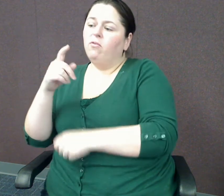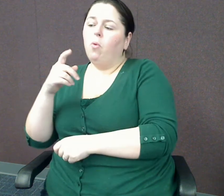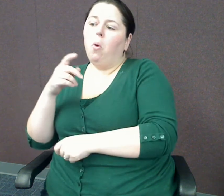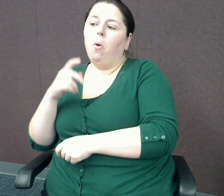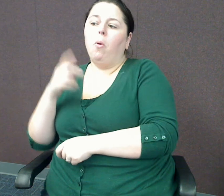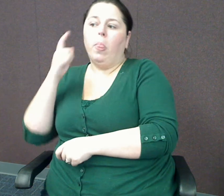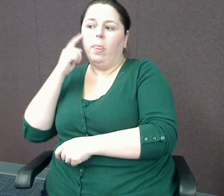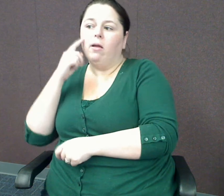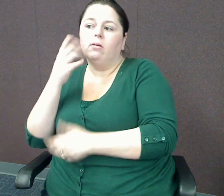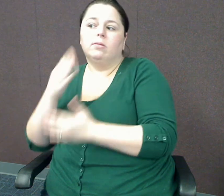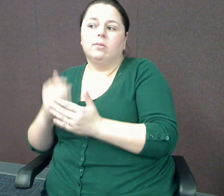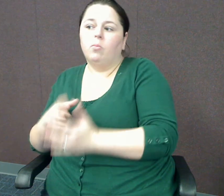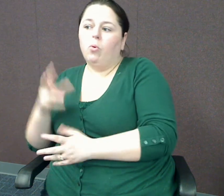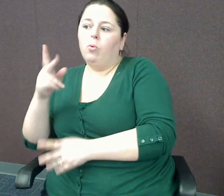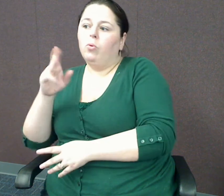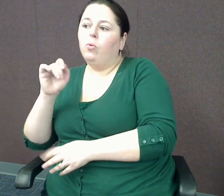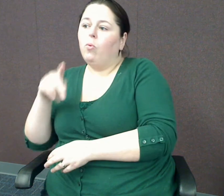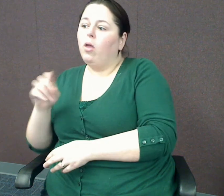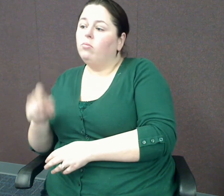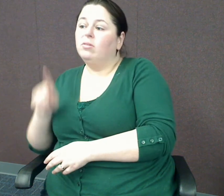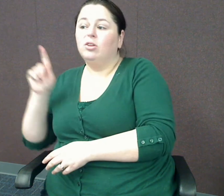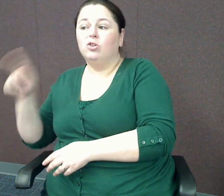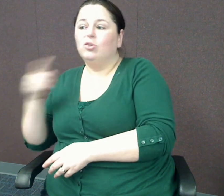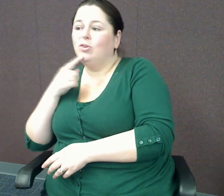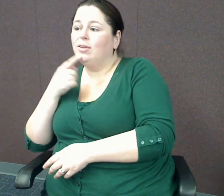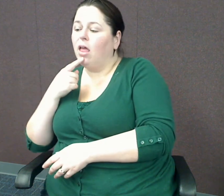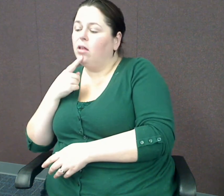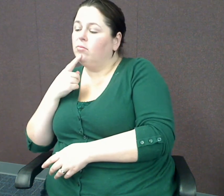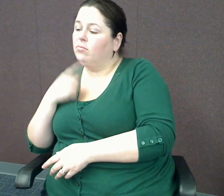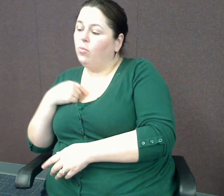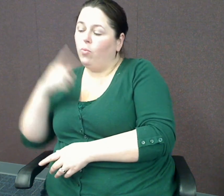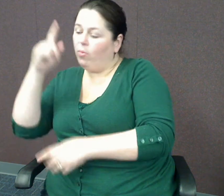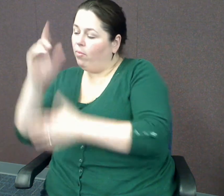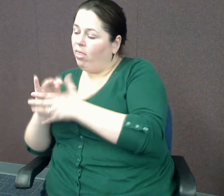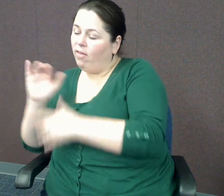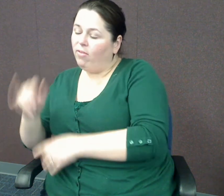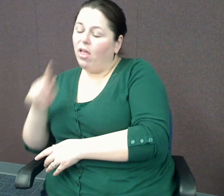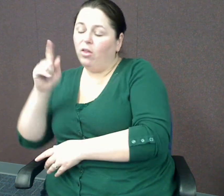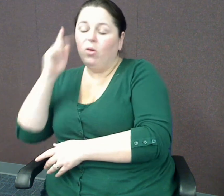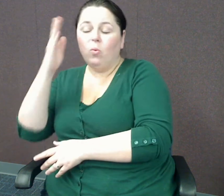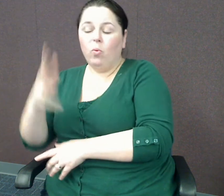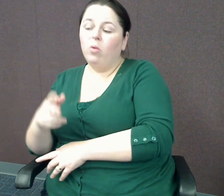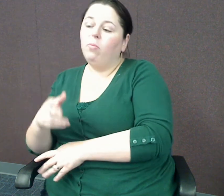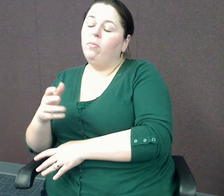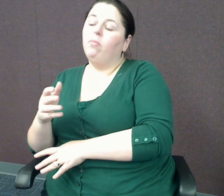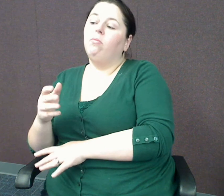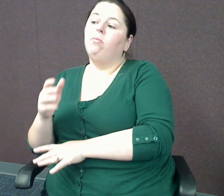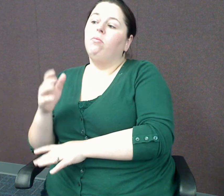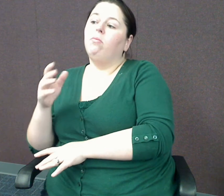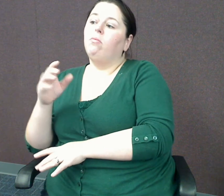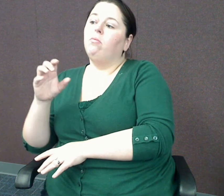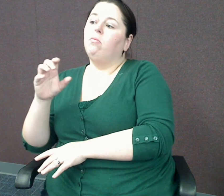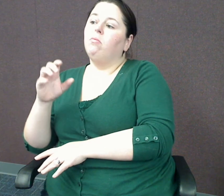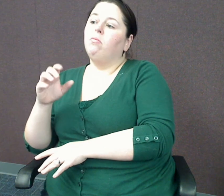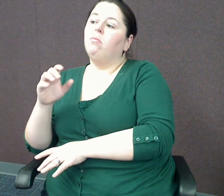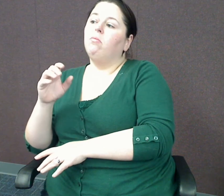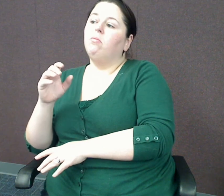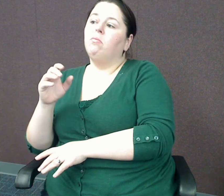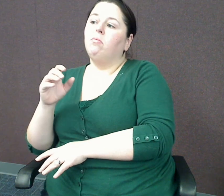her statement, and that's all we can do. And you will be officially charged with this crime, and I want the jury to know that this man, in the